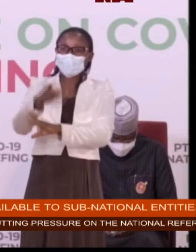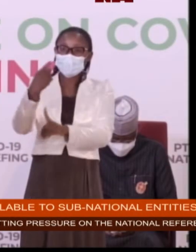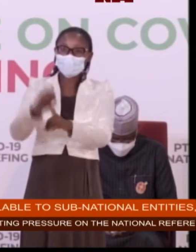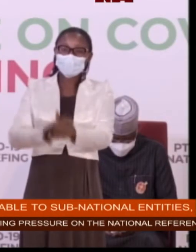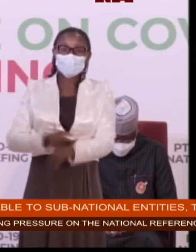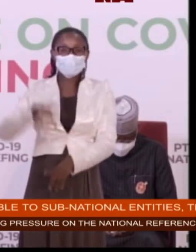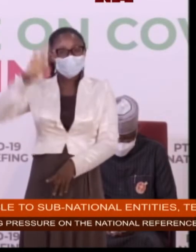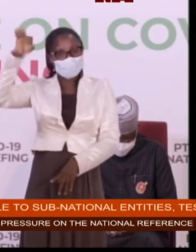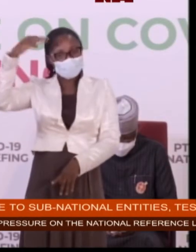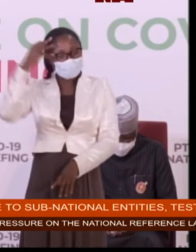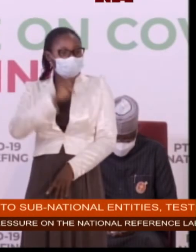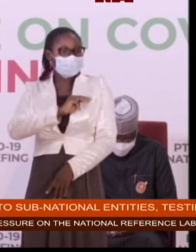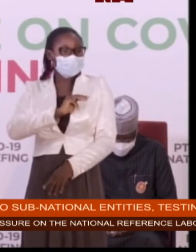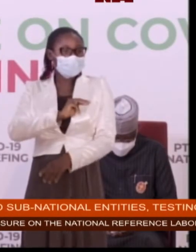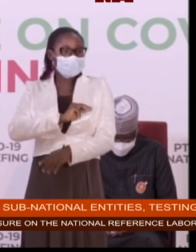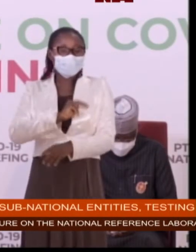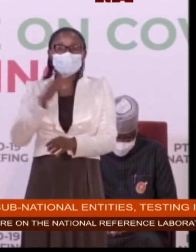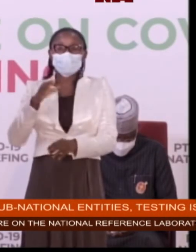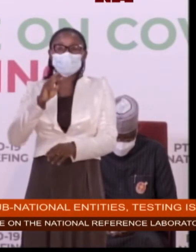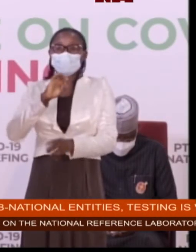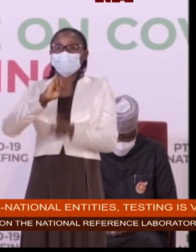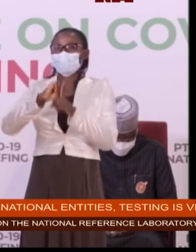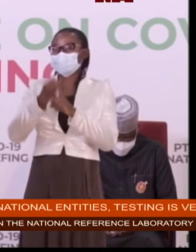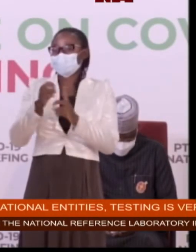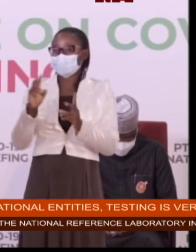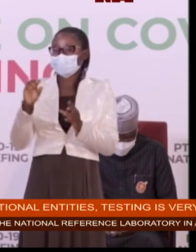Federal Minister of Environment, just a quick update.